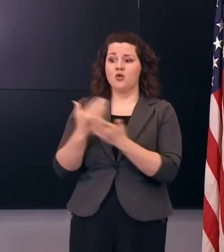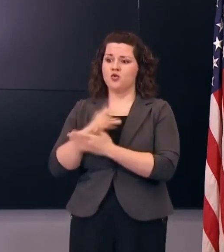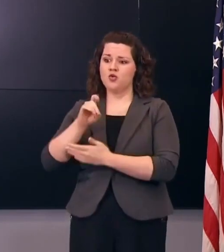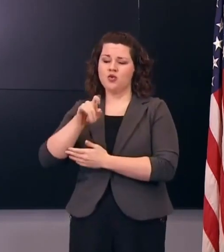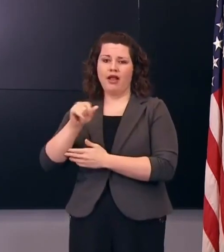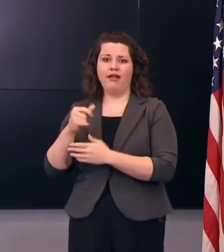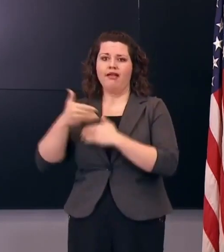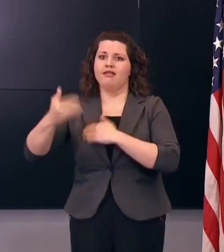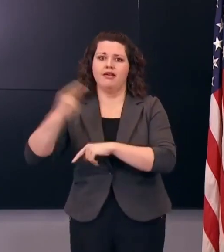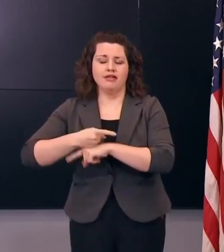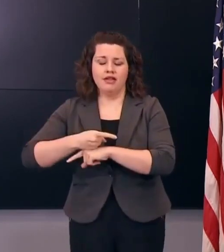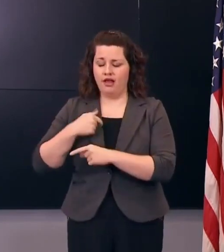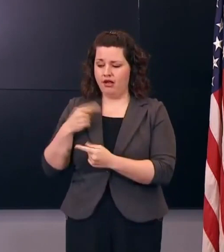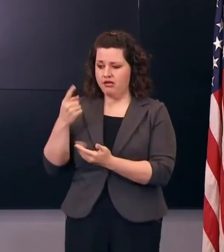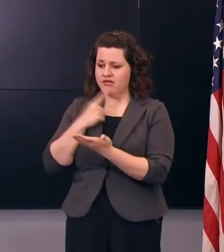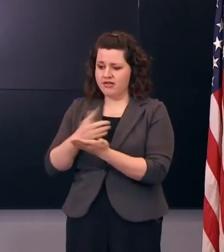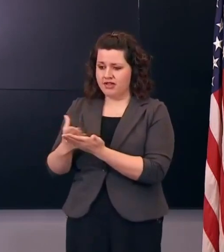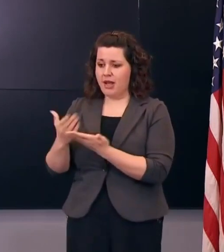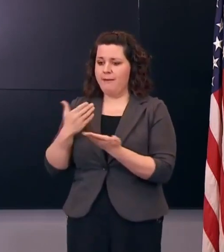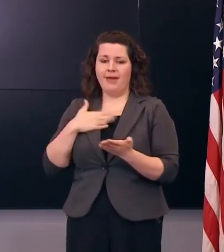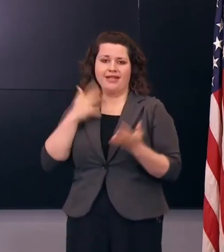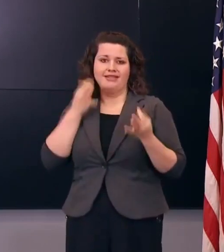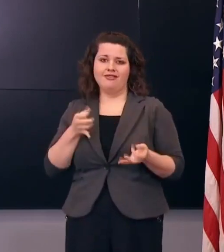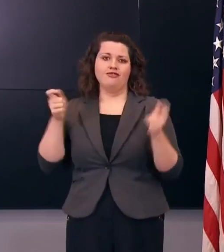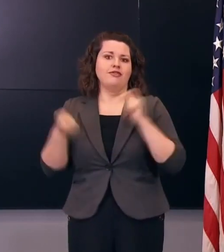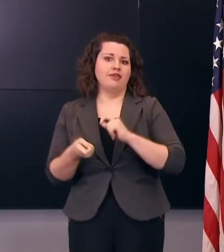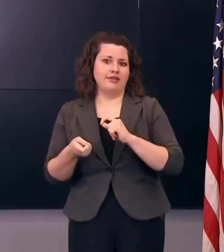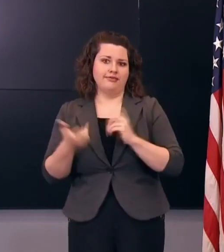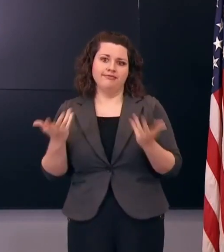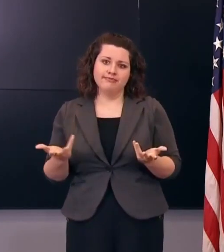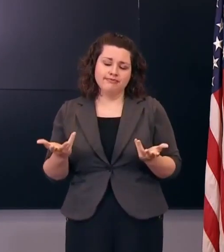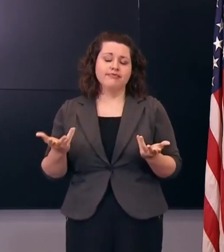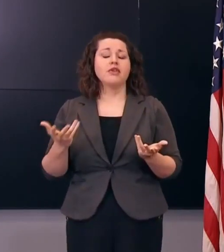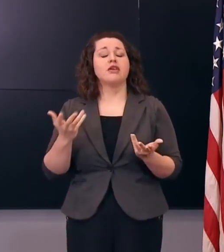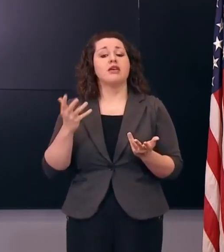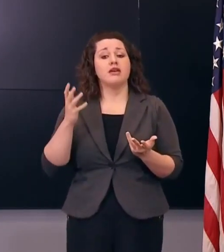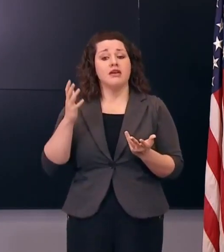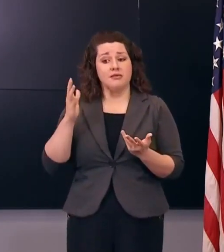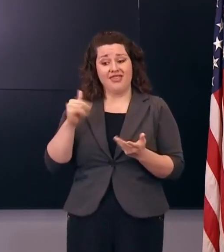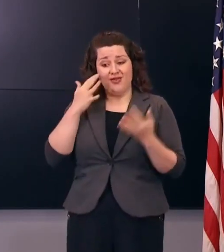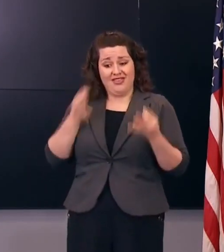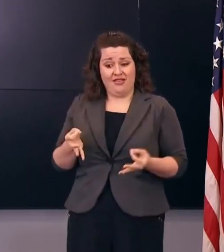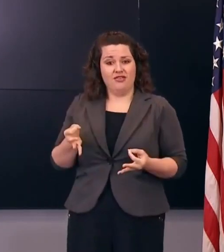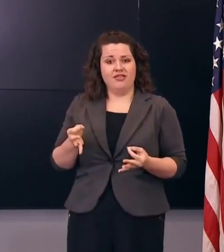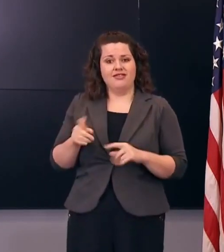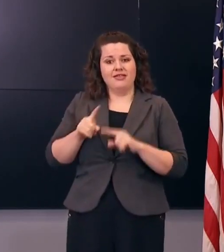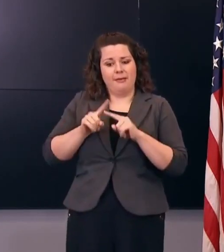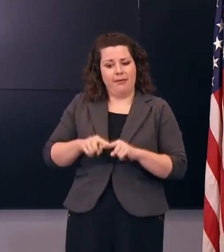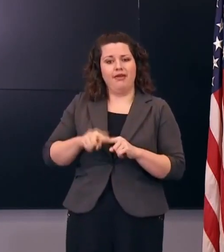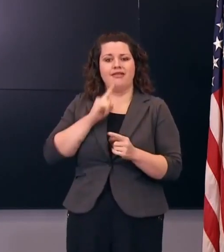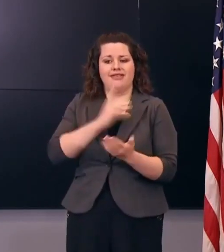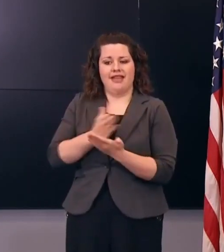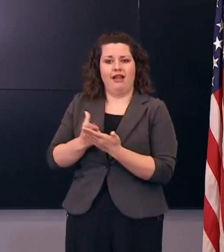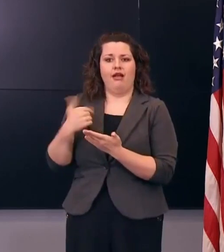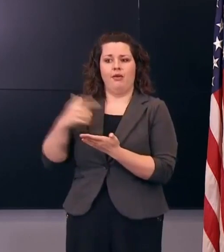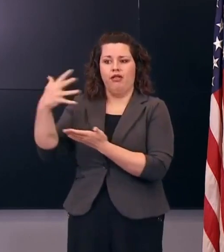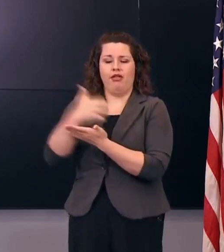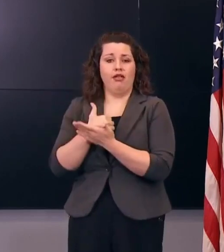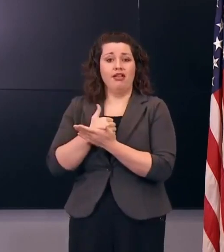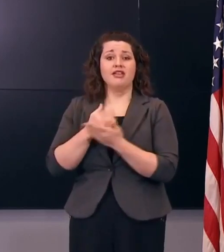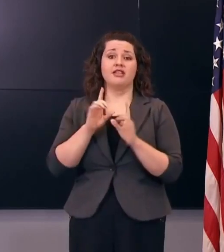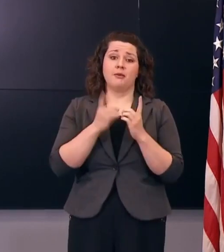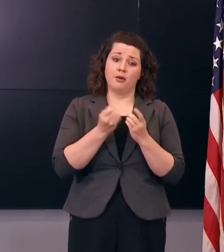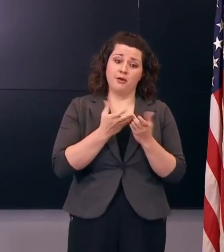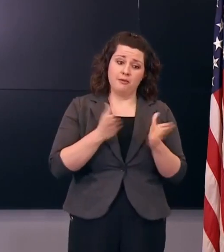the next day and I've made a different decision. But that decision has been made based on the data that the Department of Public Health and